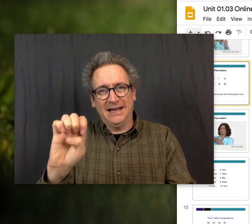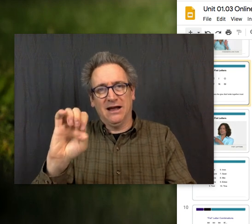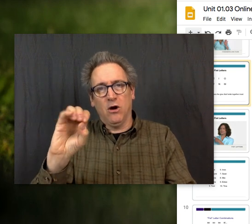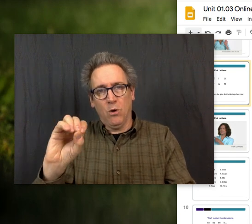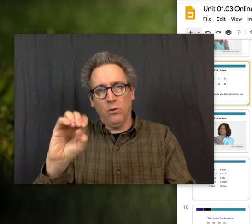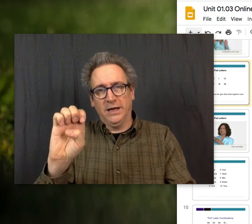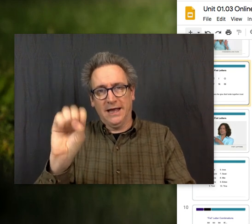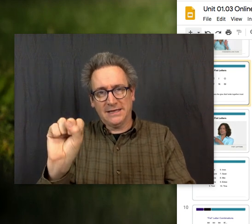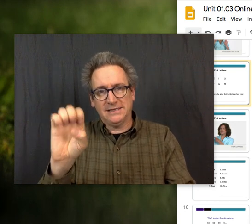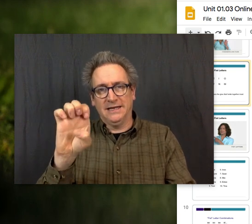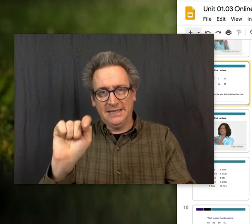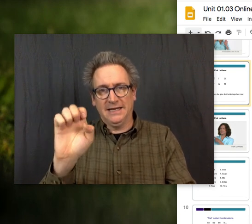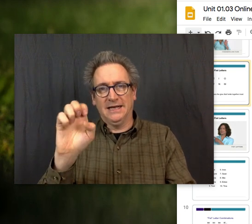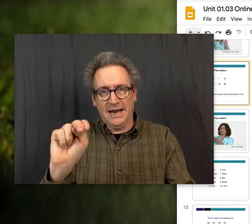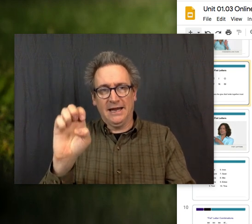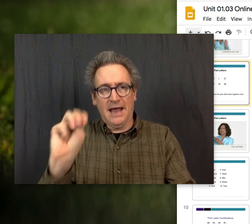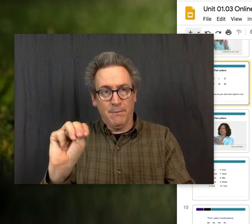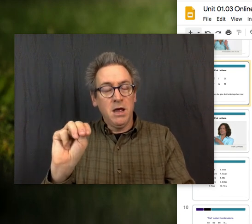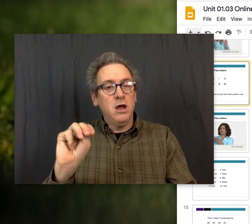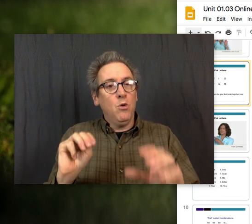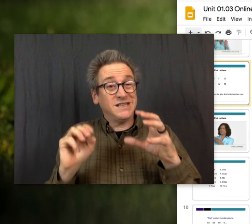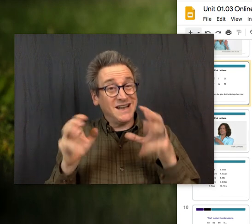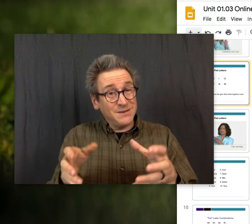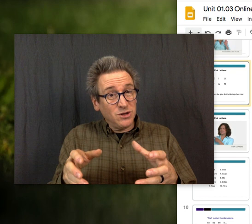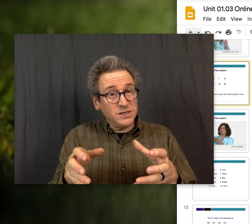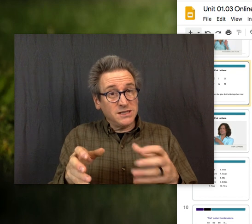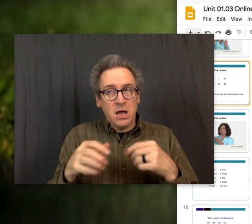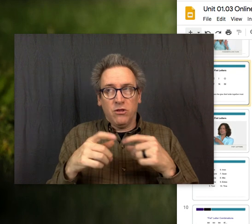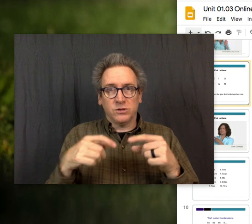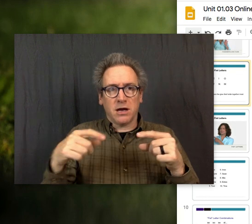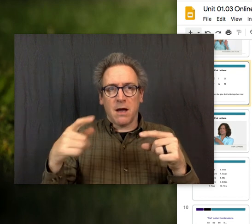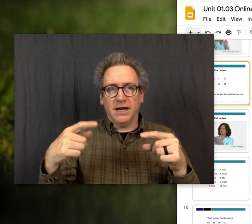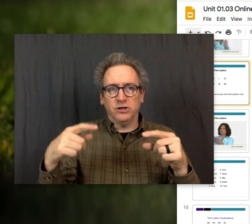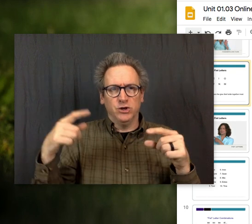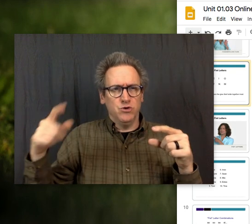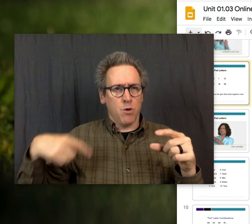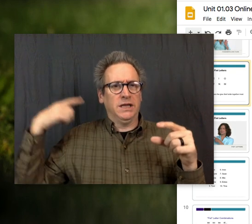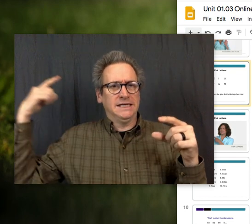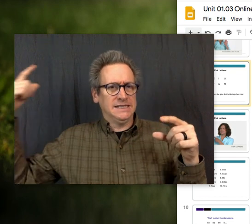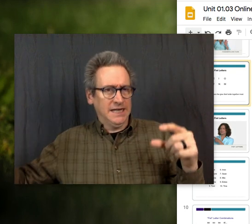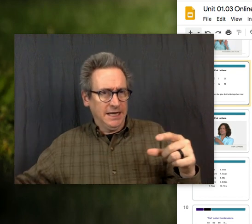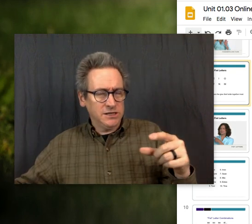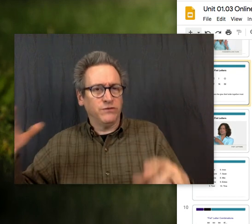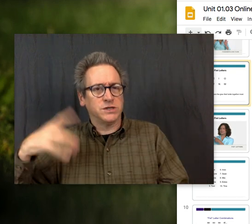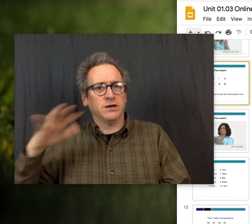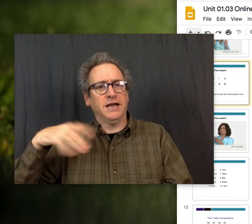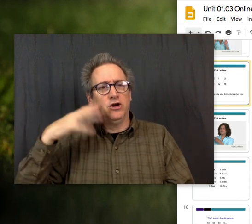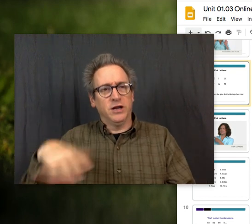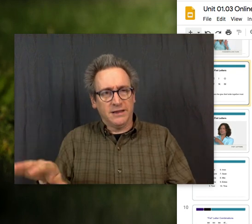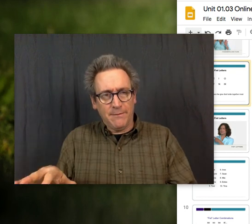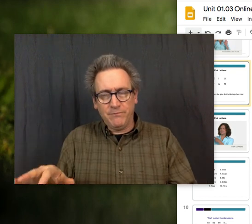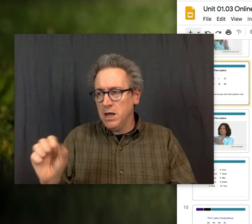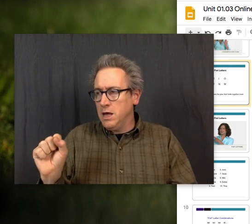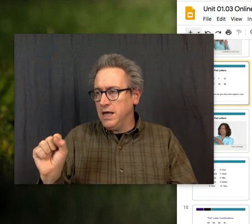E O, E S, E T, E N, E M. What's nice about those is those are not combinations you normally see. So if you start getting